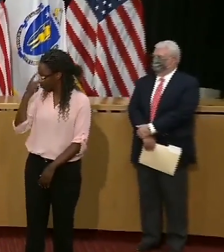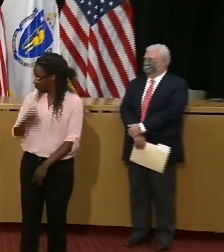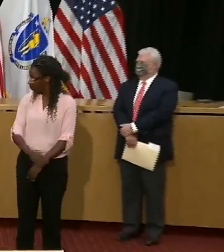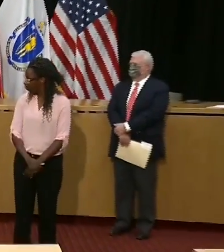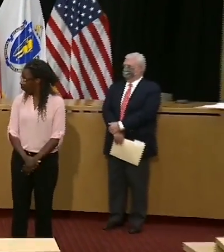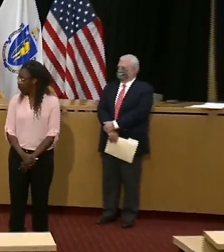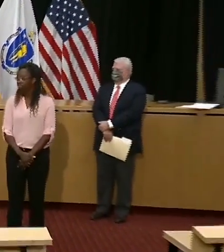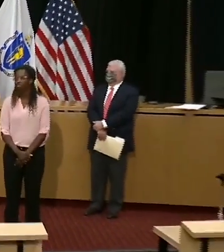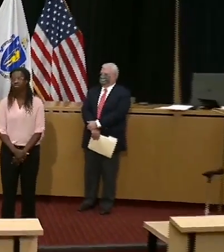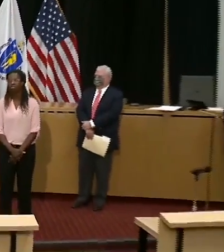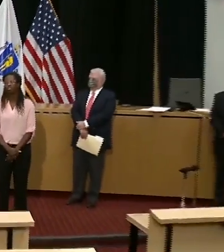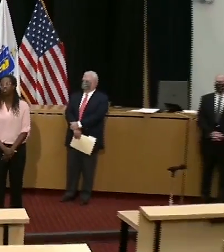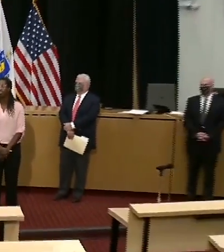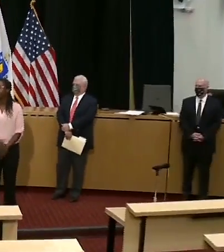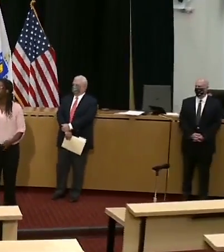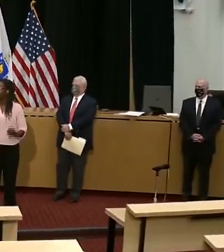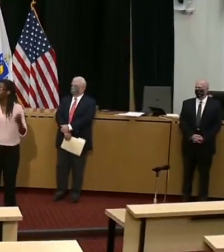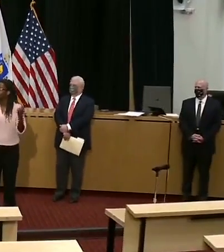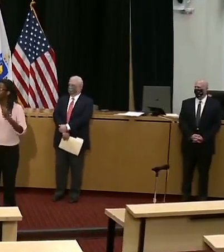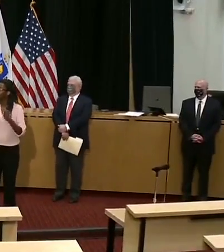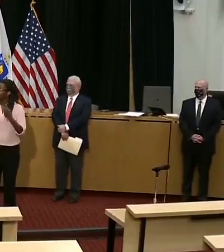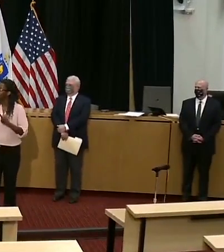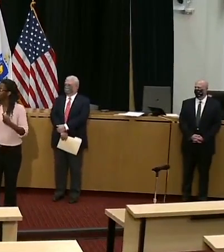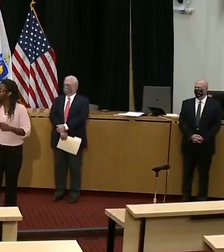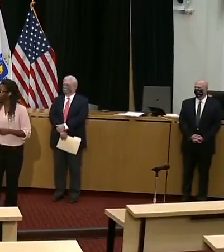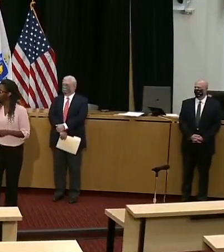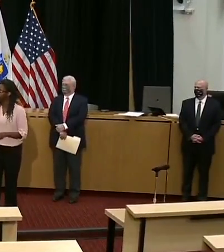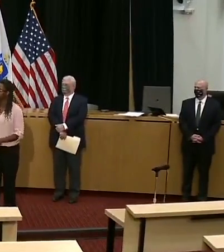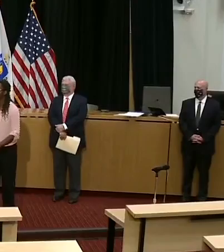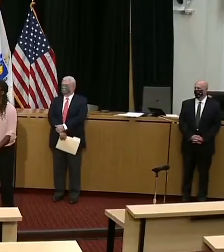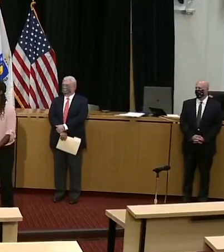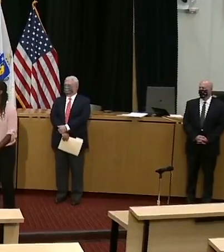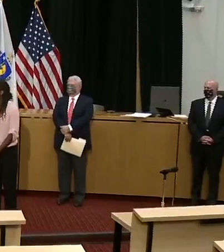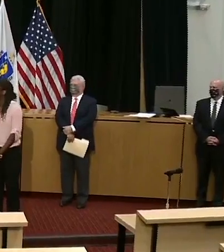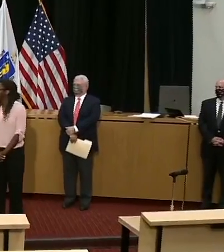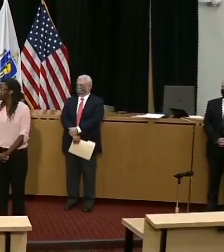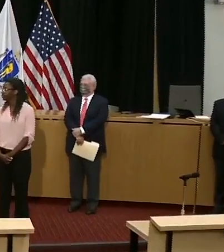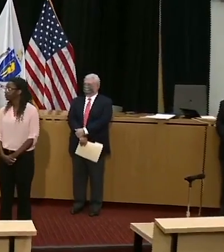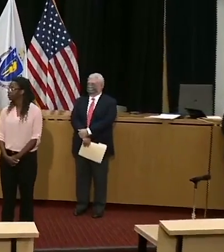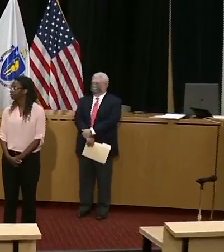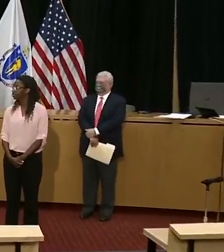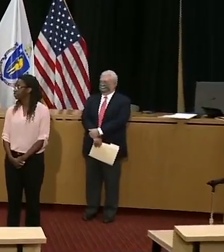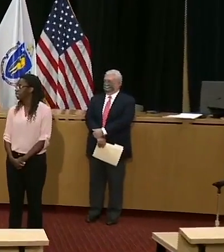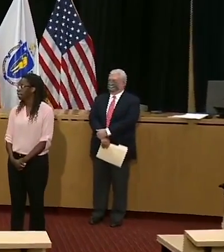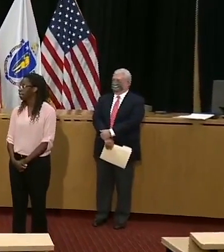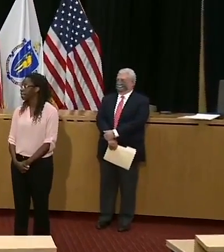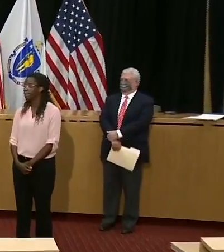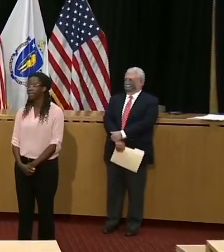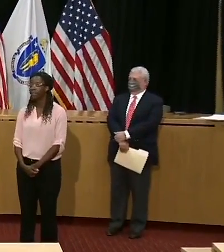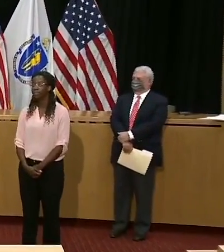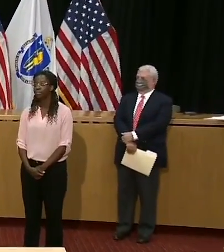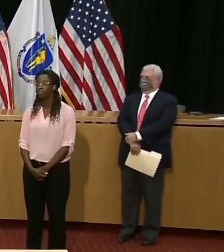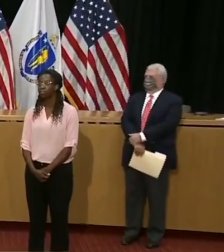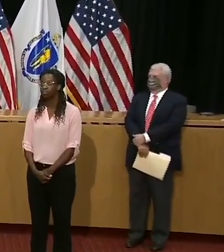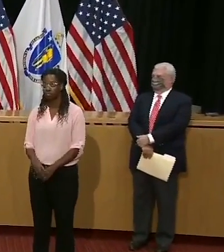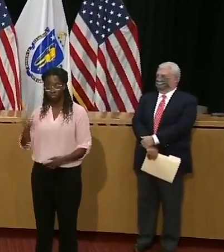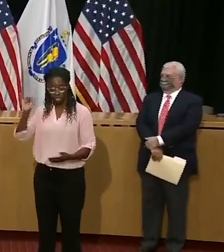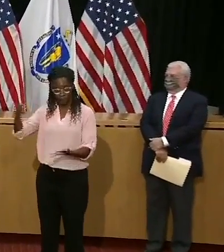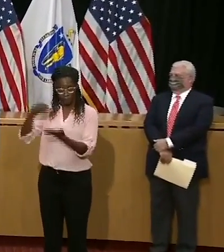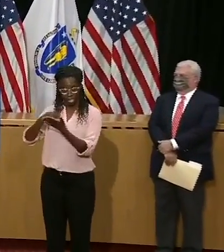Questions on this for any of us? Governor, how big of a difference and how quickly will this package make for